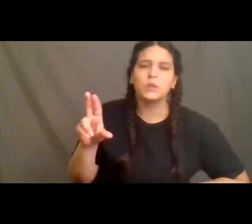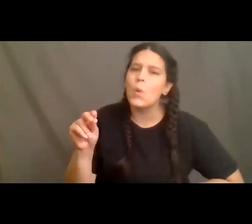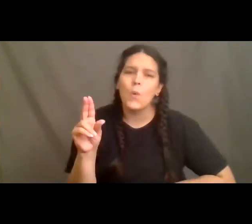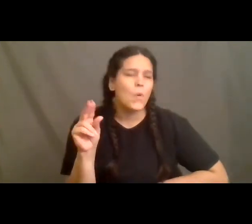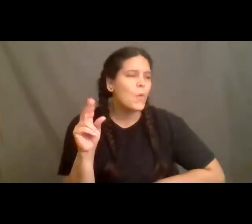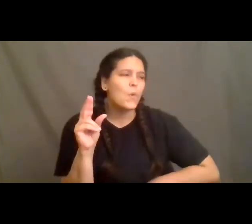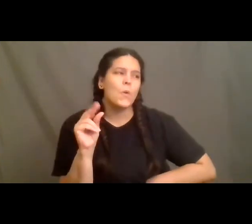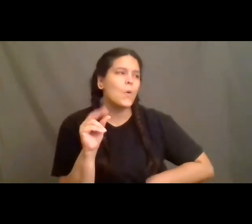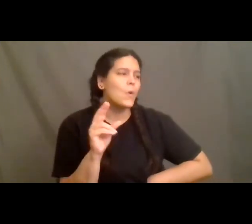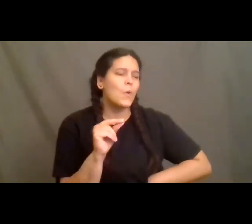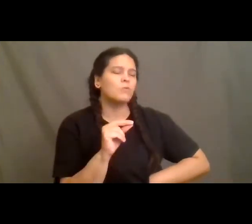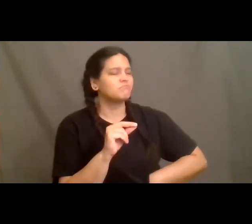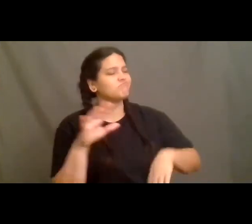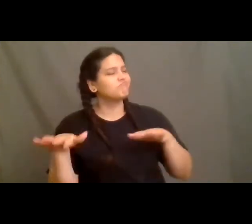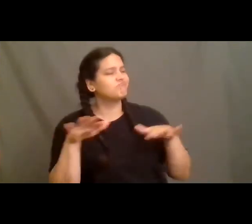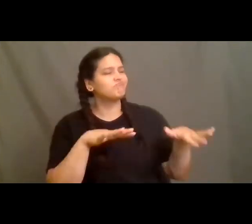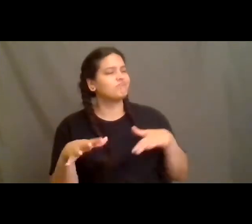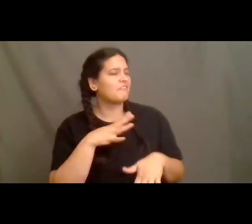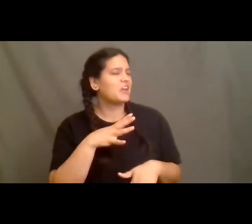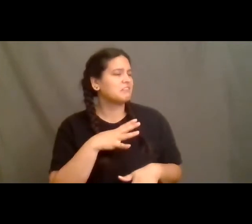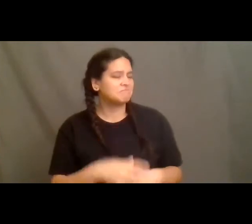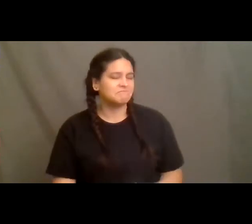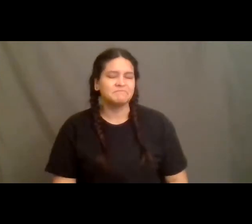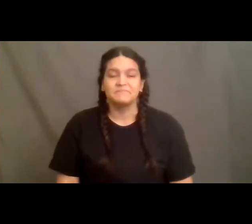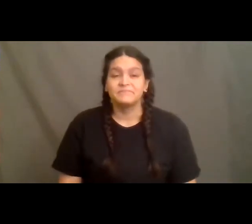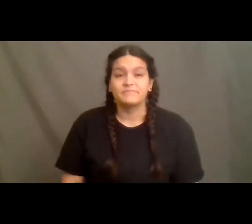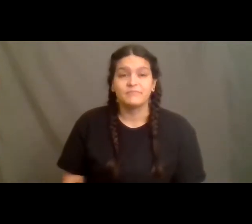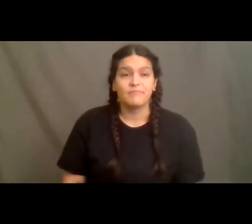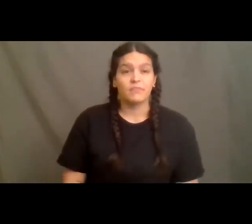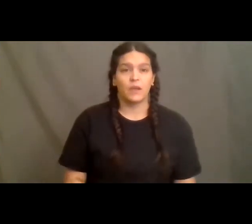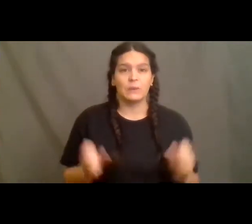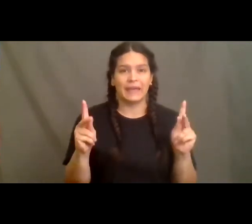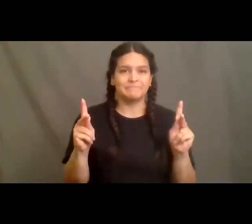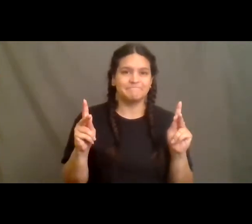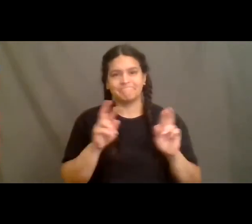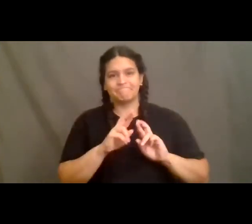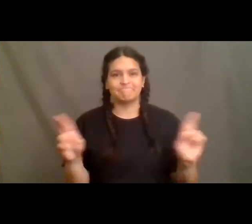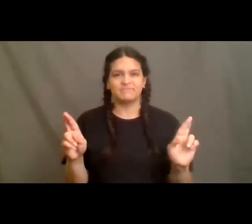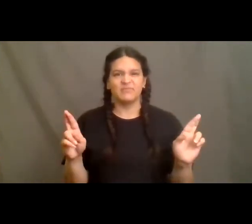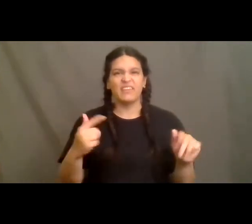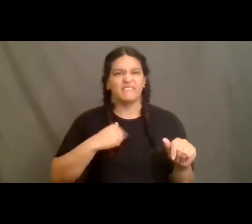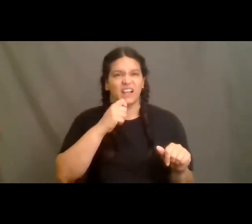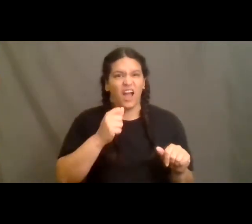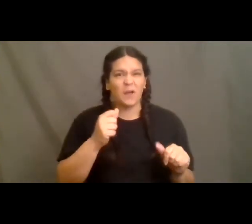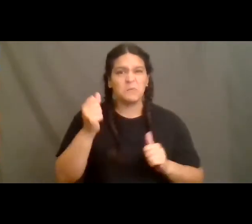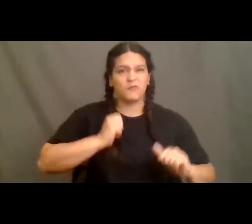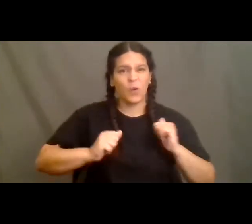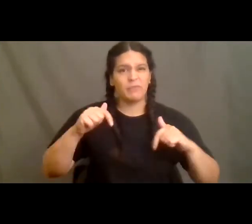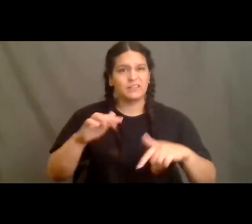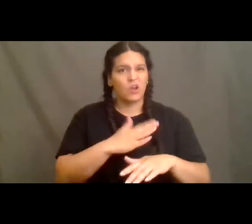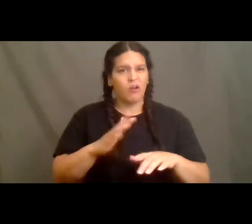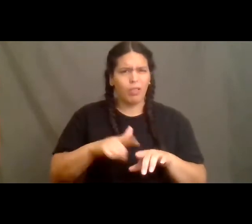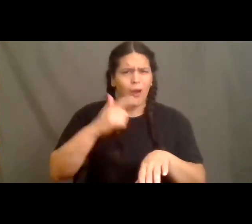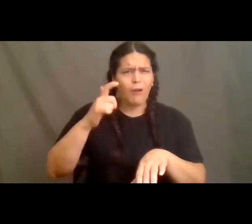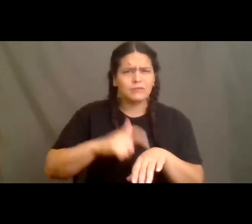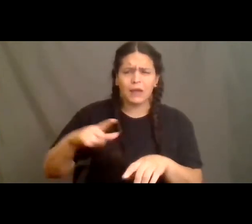see. Let me share this. There it is. Okay. I haven't sang this one in a while, but I'd like to share this one with you